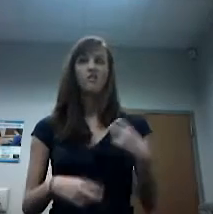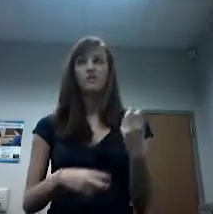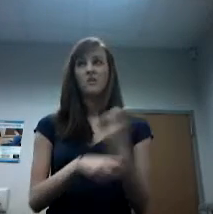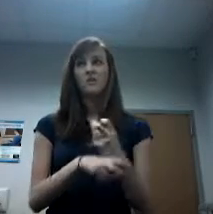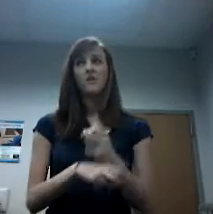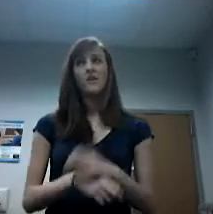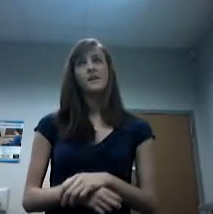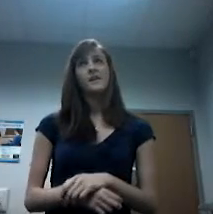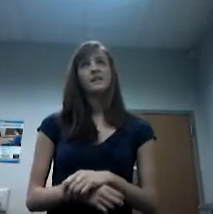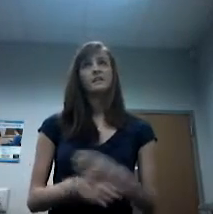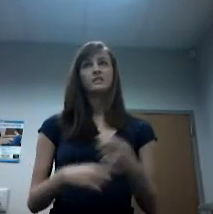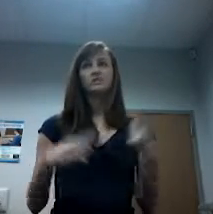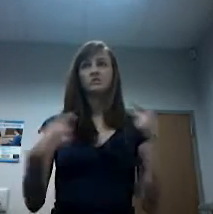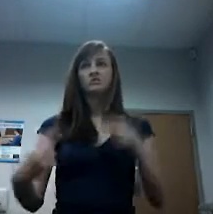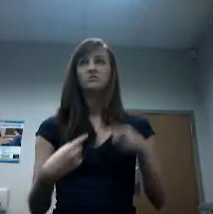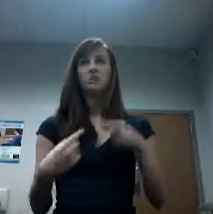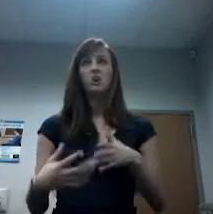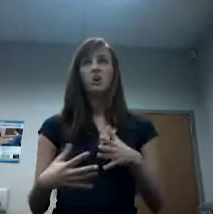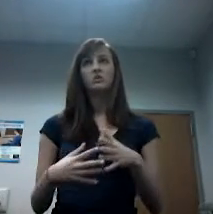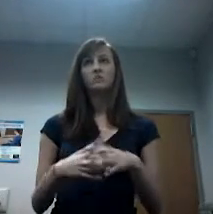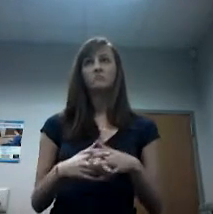So what time of year is it in New England? What season?